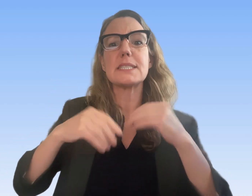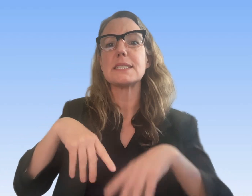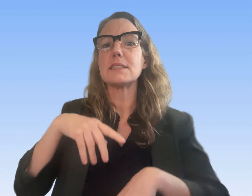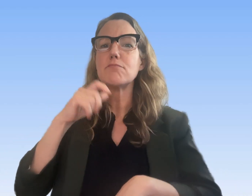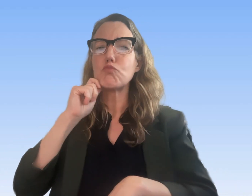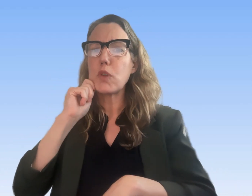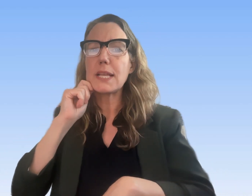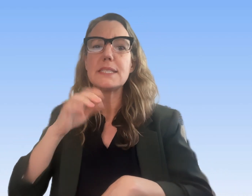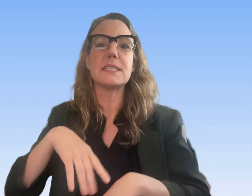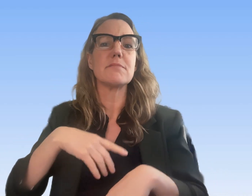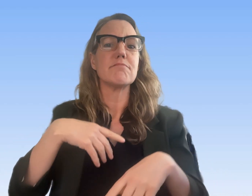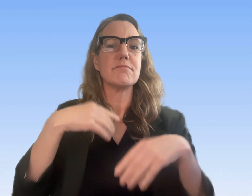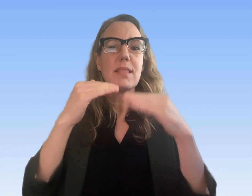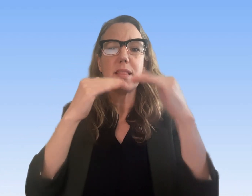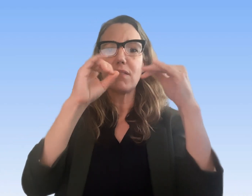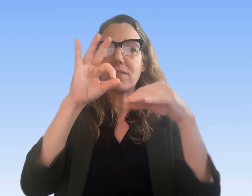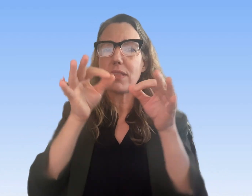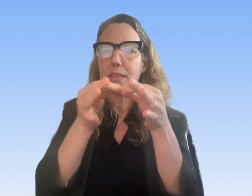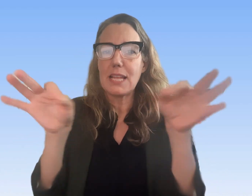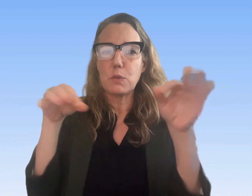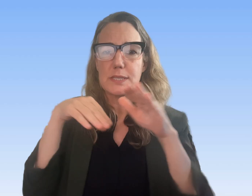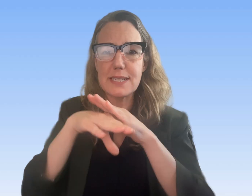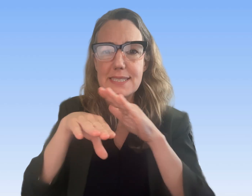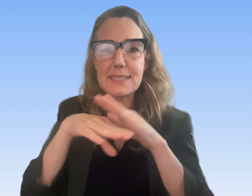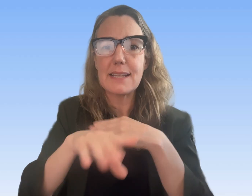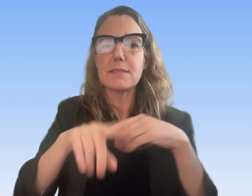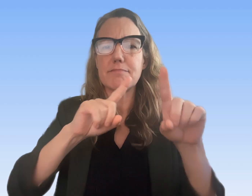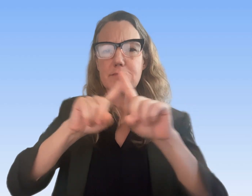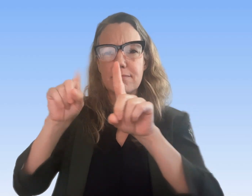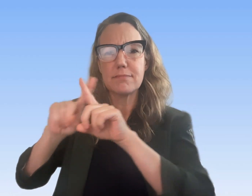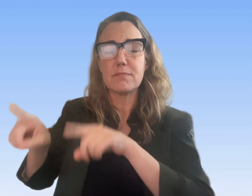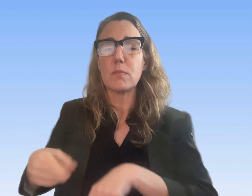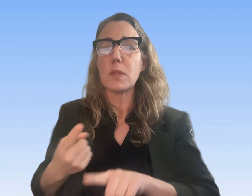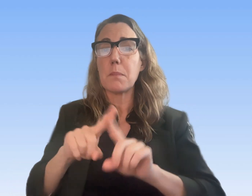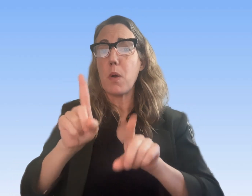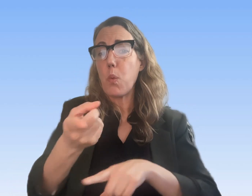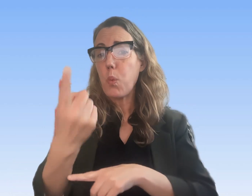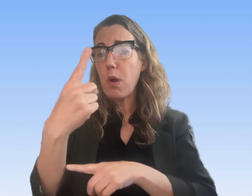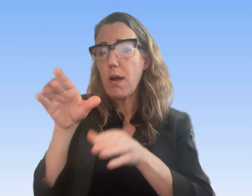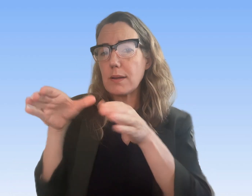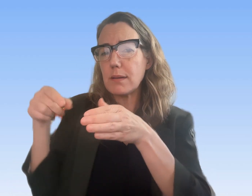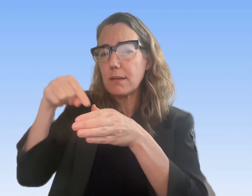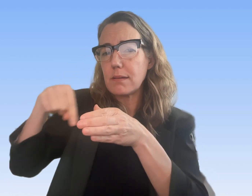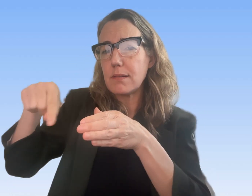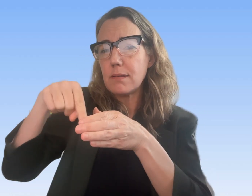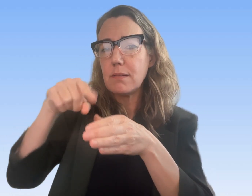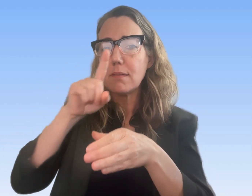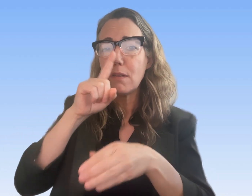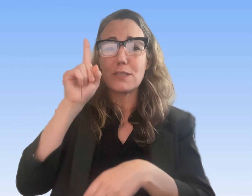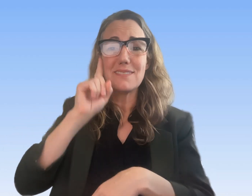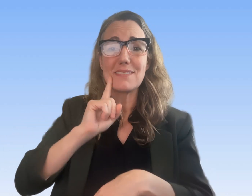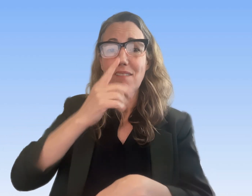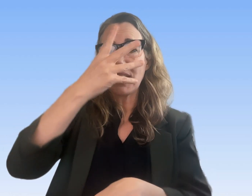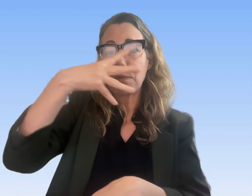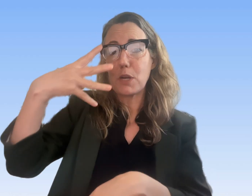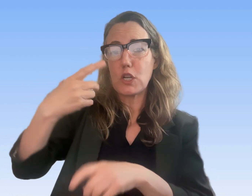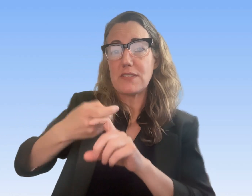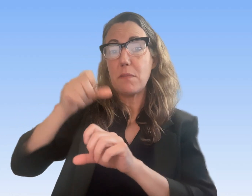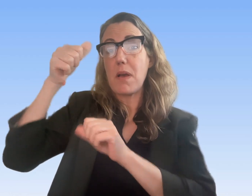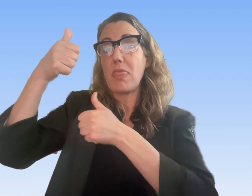voices raise level of language that about one deaf hypocrites from